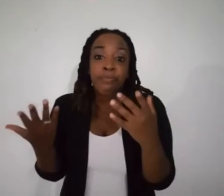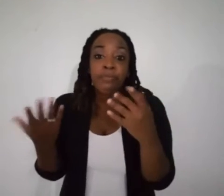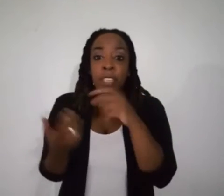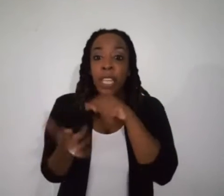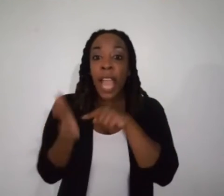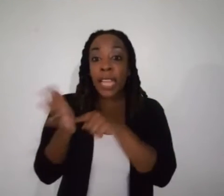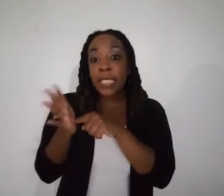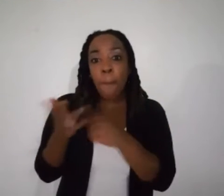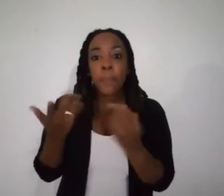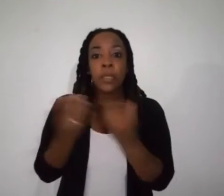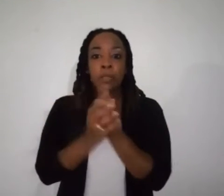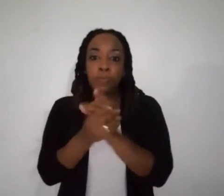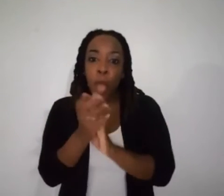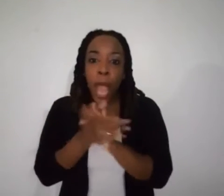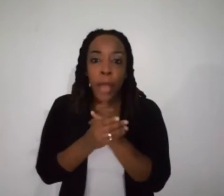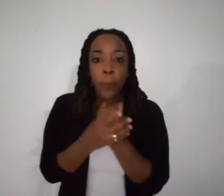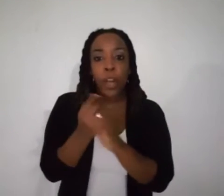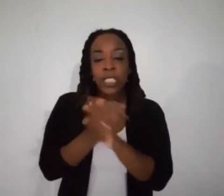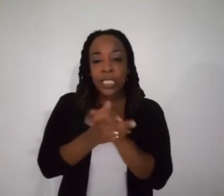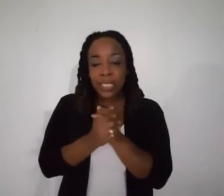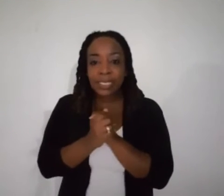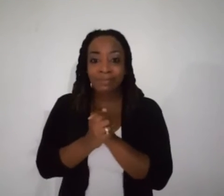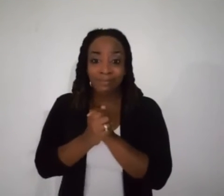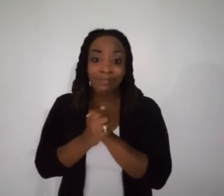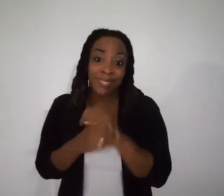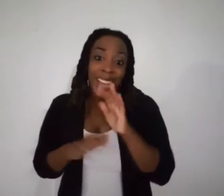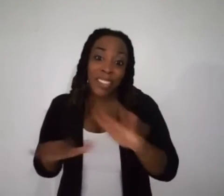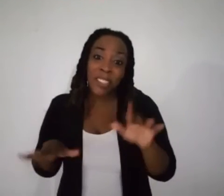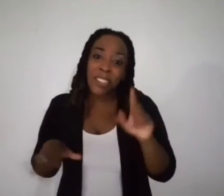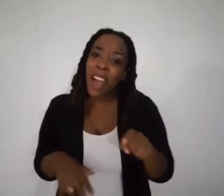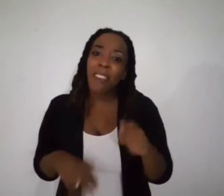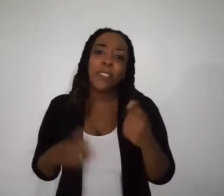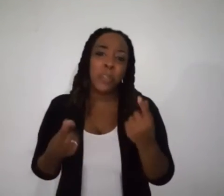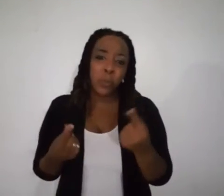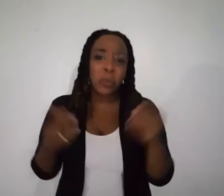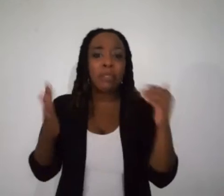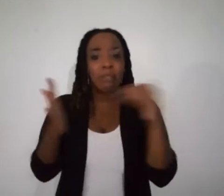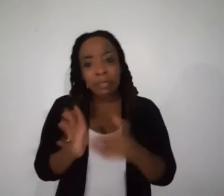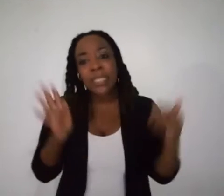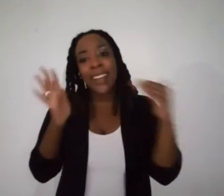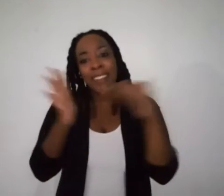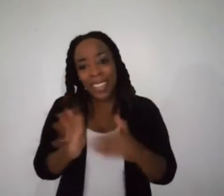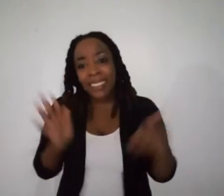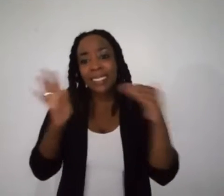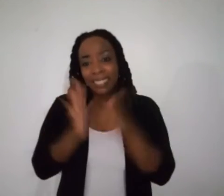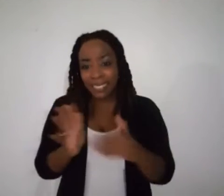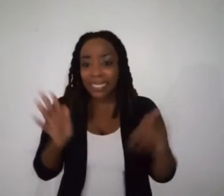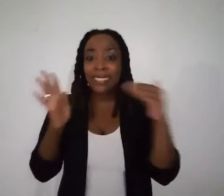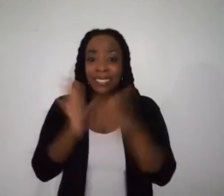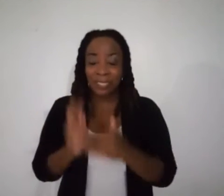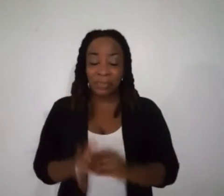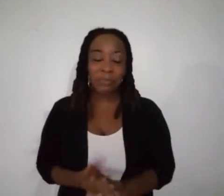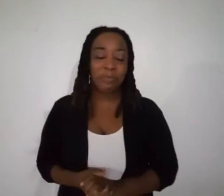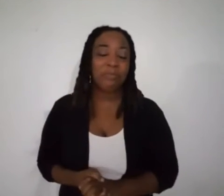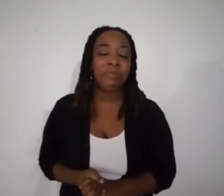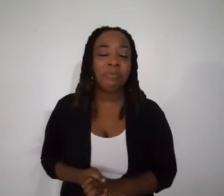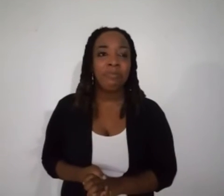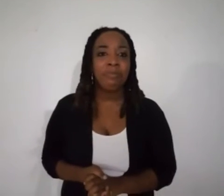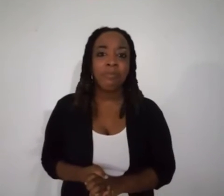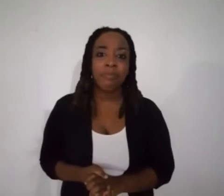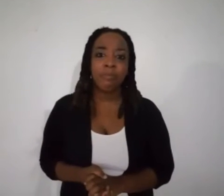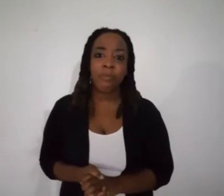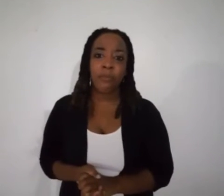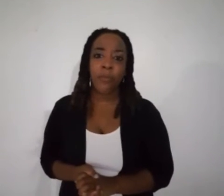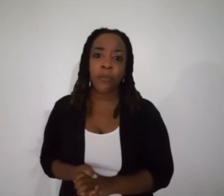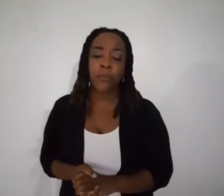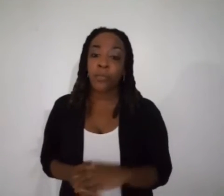washing that children have to do so much more frequently. The next question was, how can